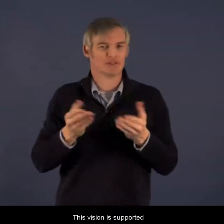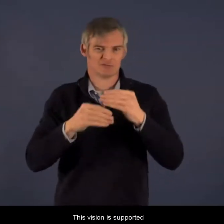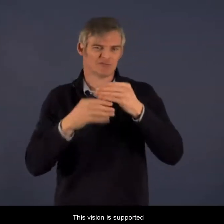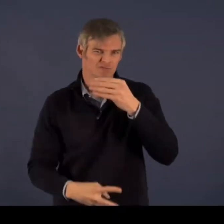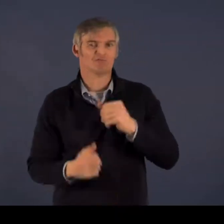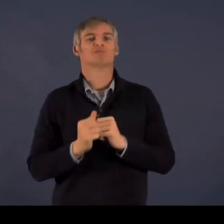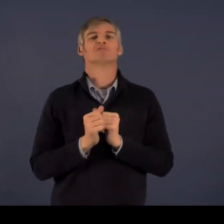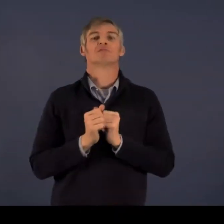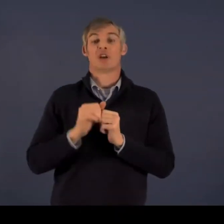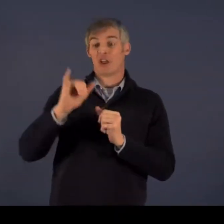supported